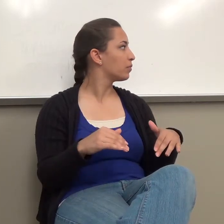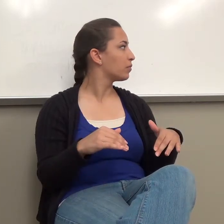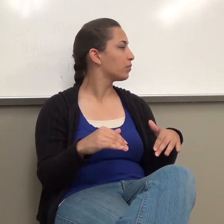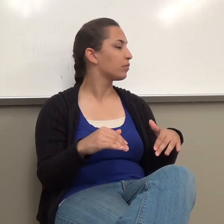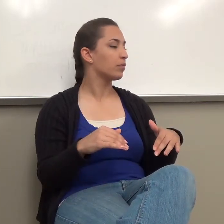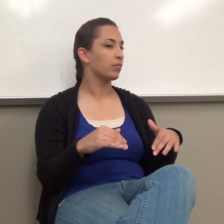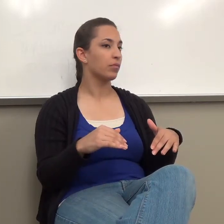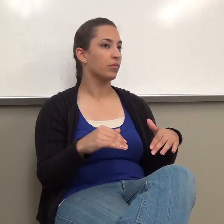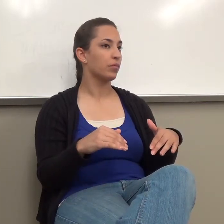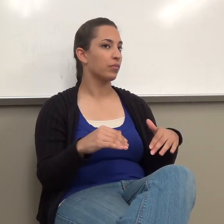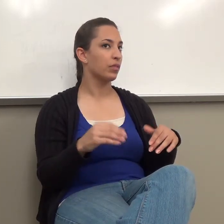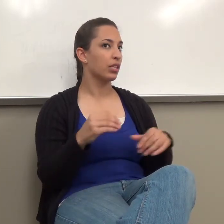the narrative.